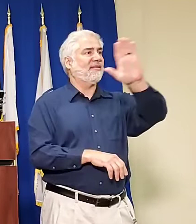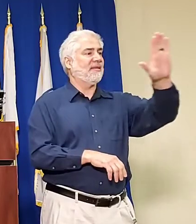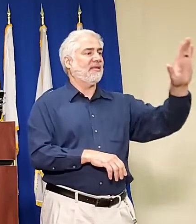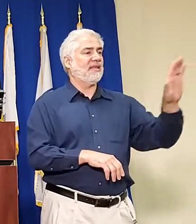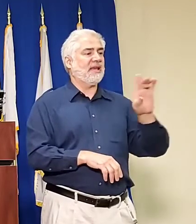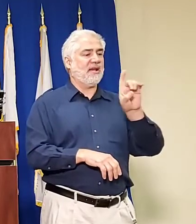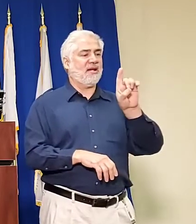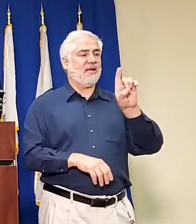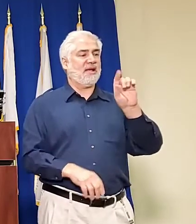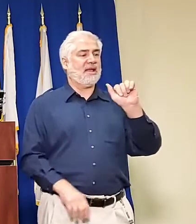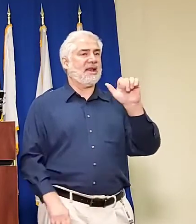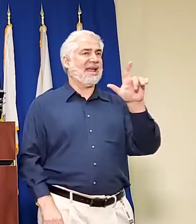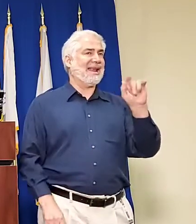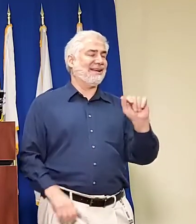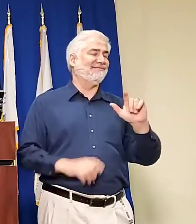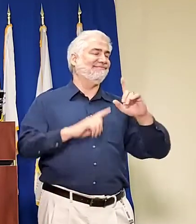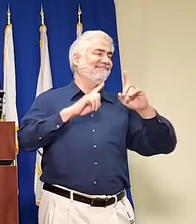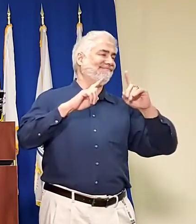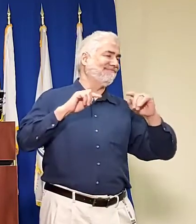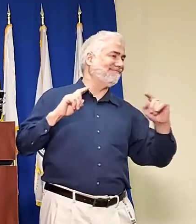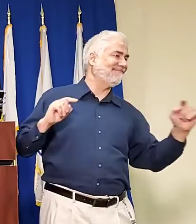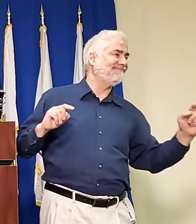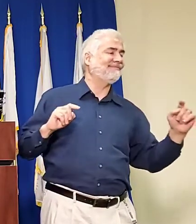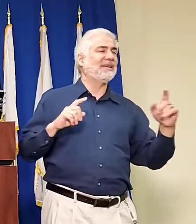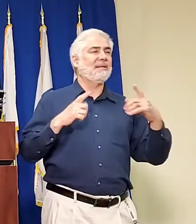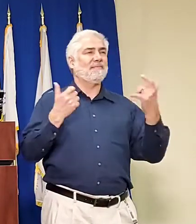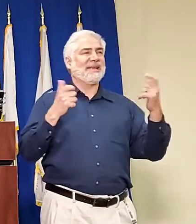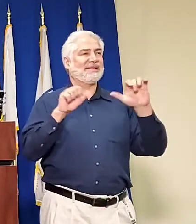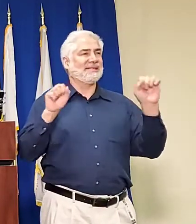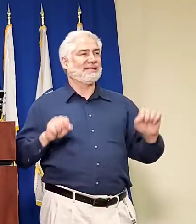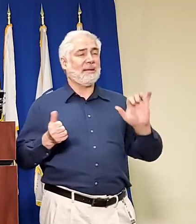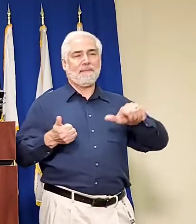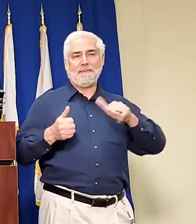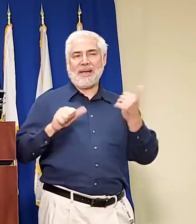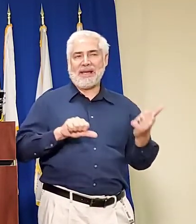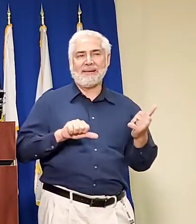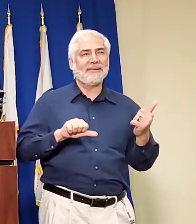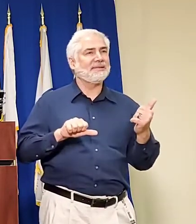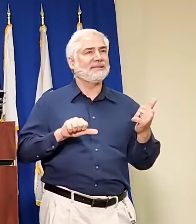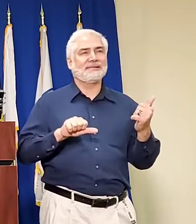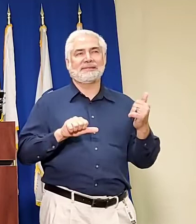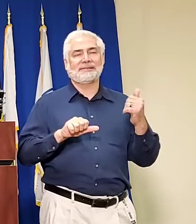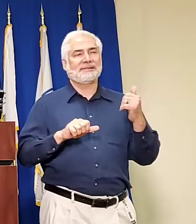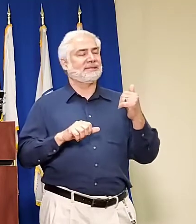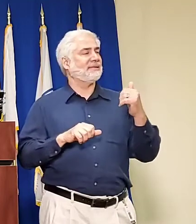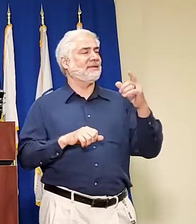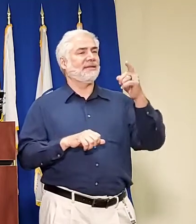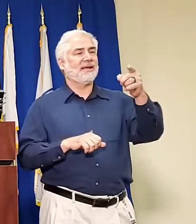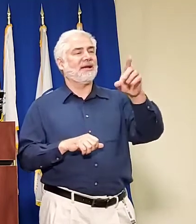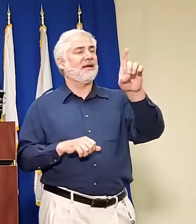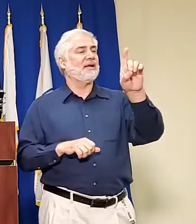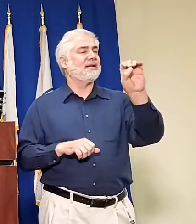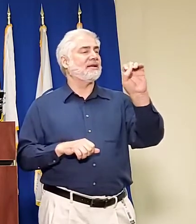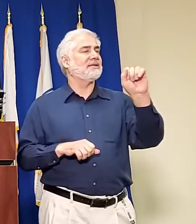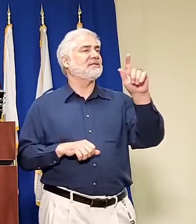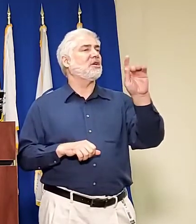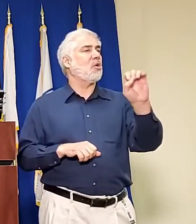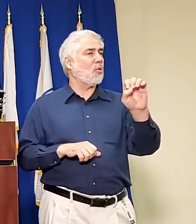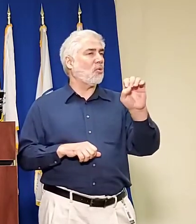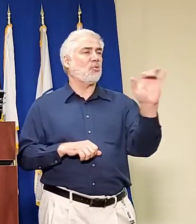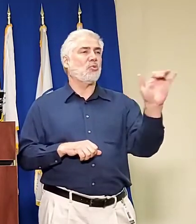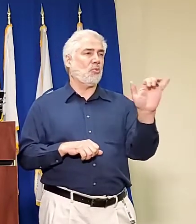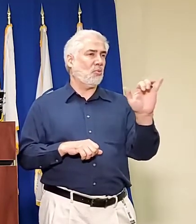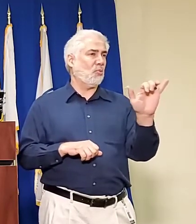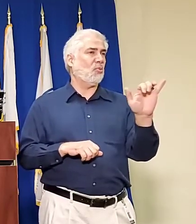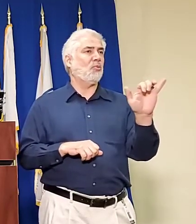And there's a little bit of variability because you can think of big systems like Baptist. They have facilities in DeSoto as well. And so they've been reporting